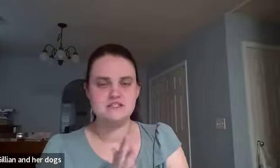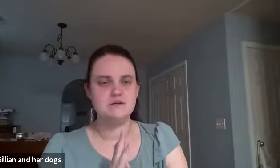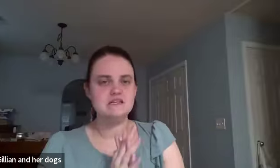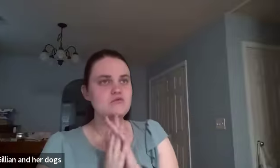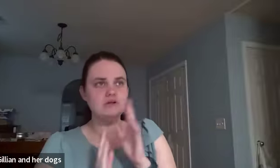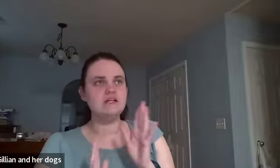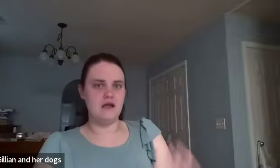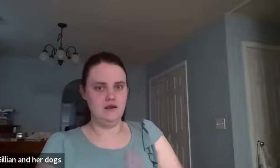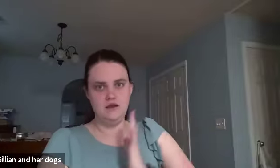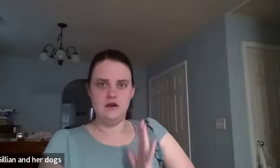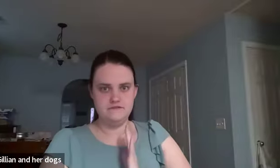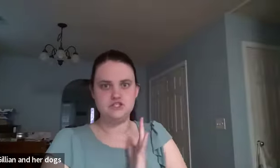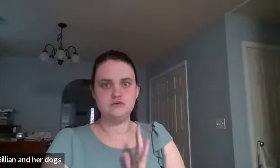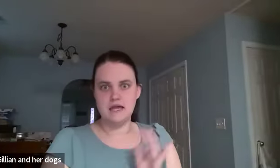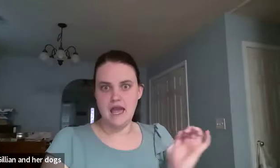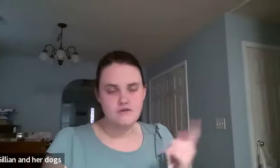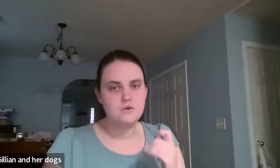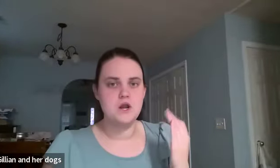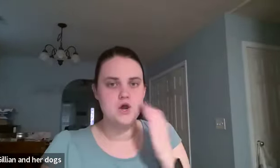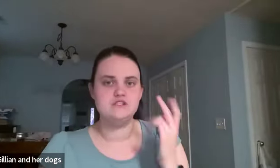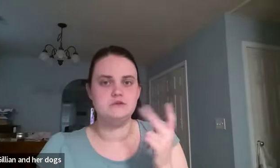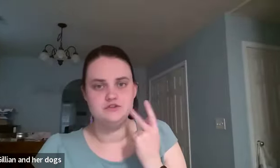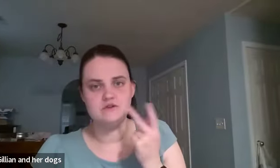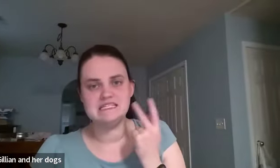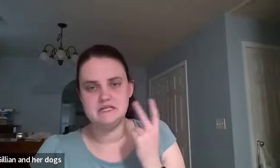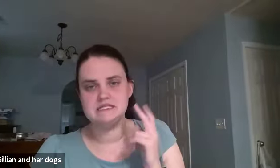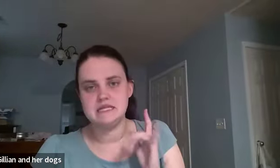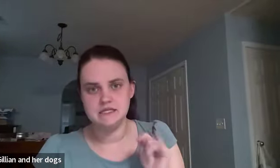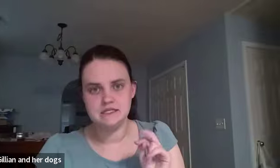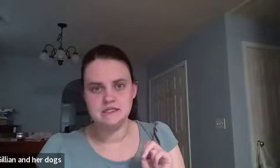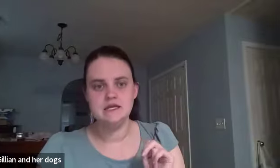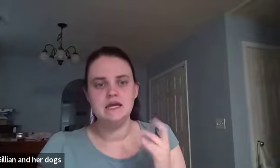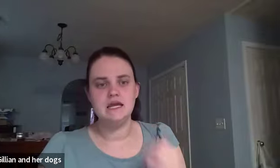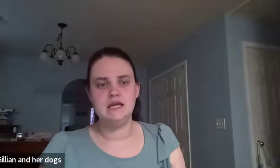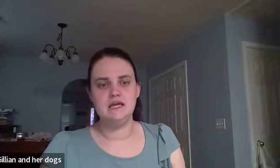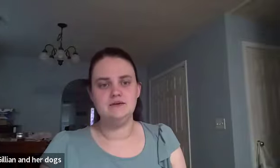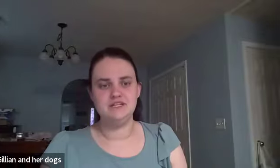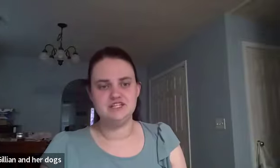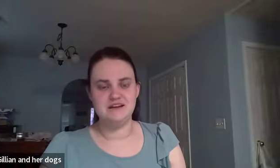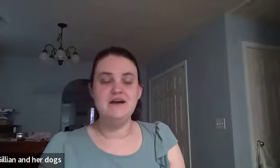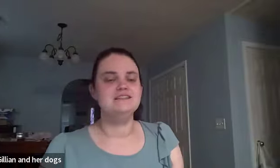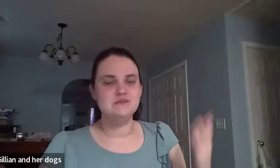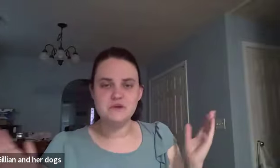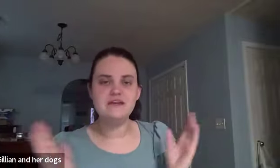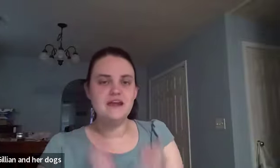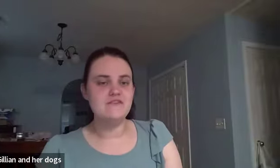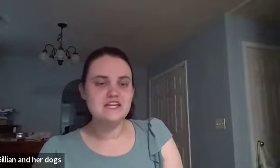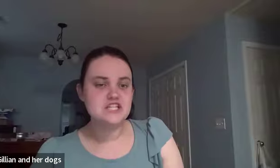So it's not really like official, like everyone knows that when you do this, it means kitten. It can be just a speak and they